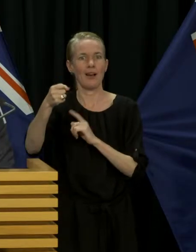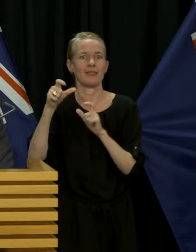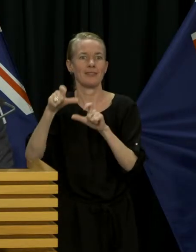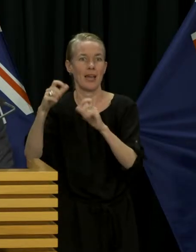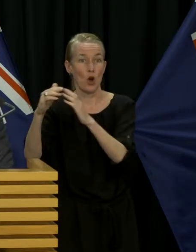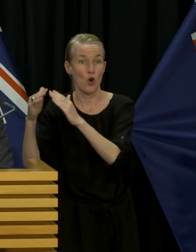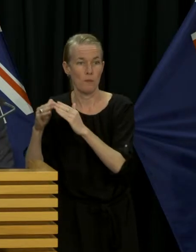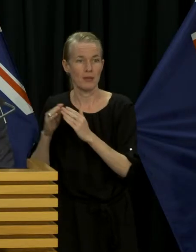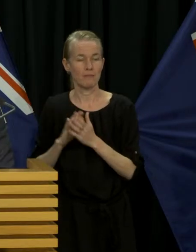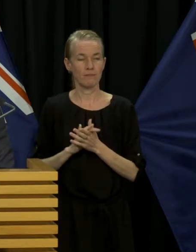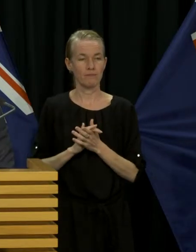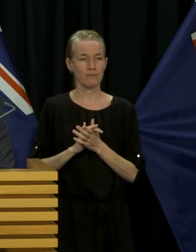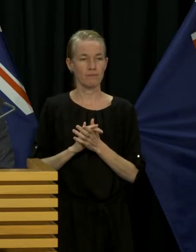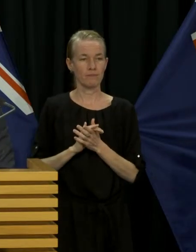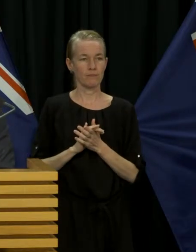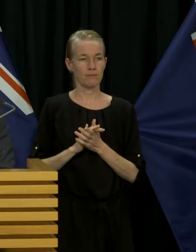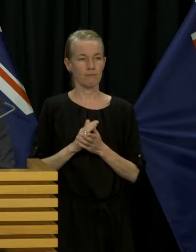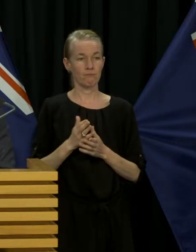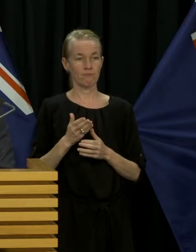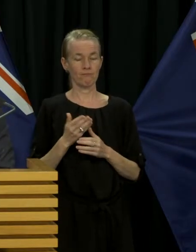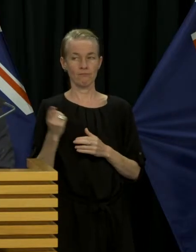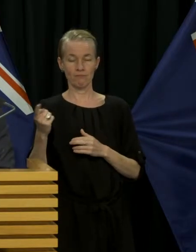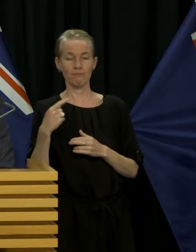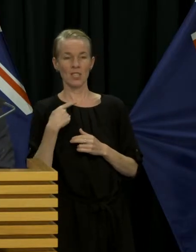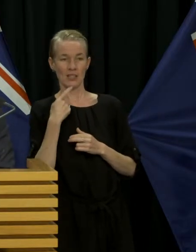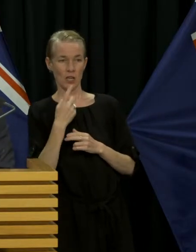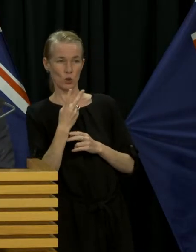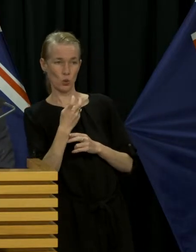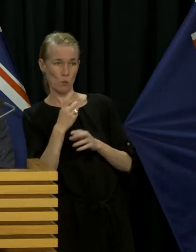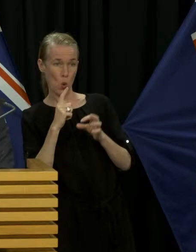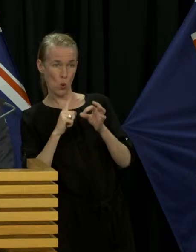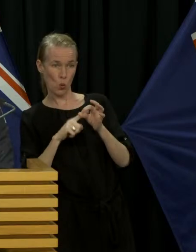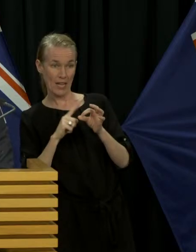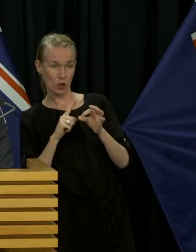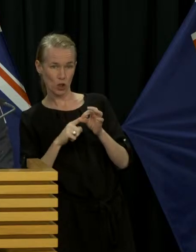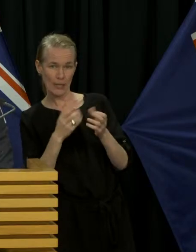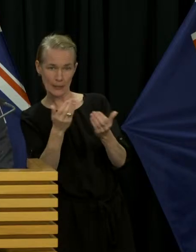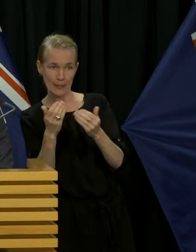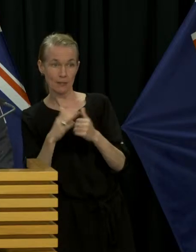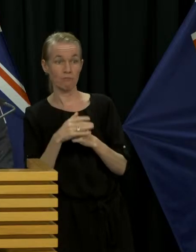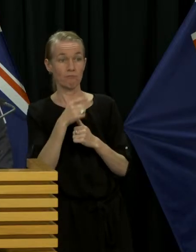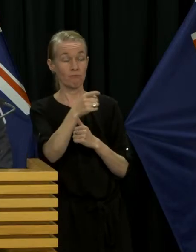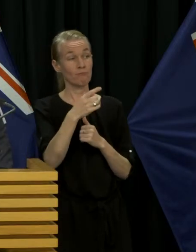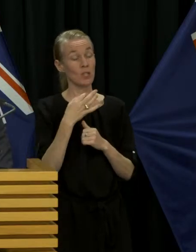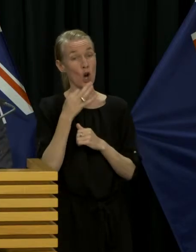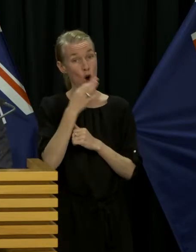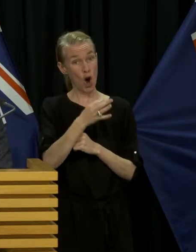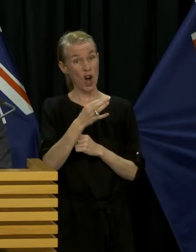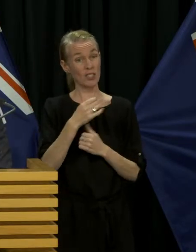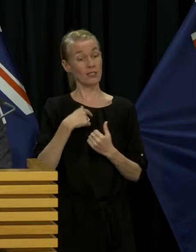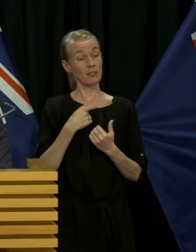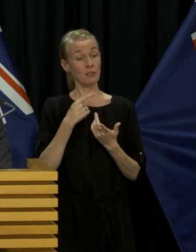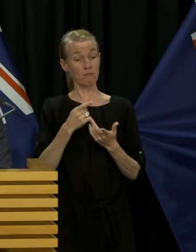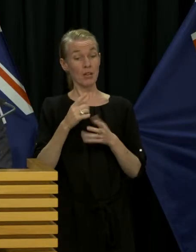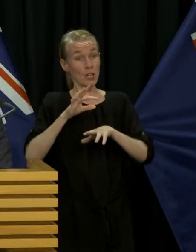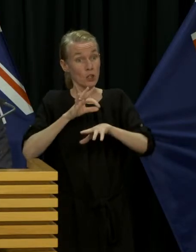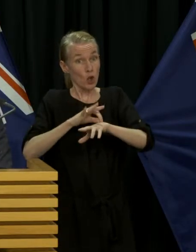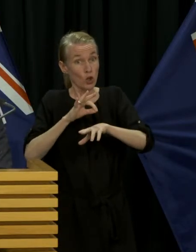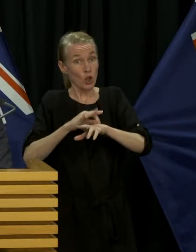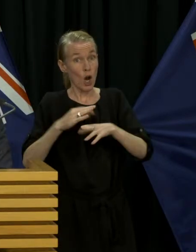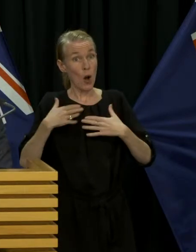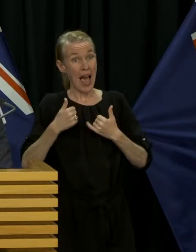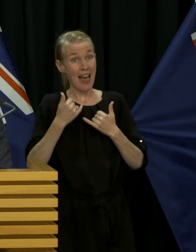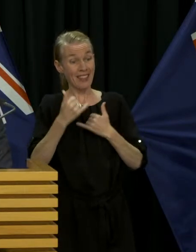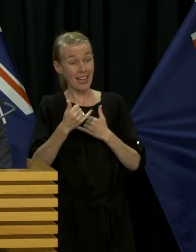would be your message to people who are refusing COVID-19 tests? The same message I've been giving for the last couple of weeks. So